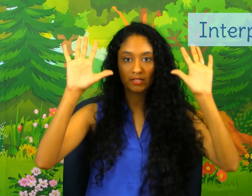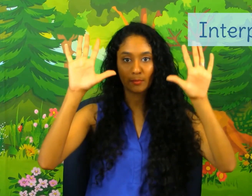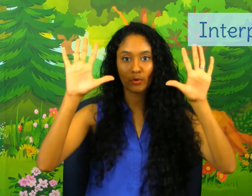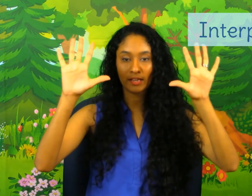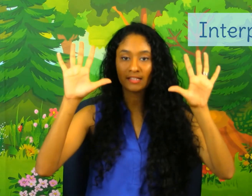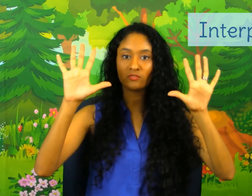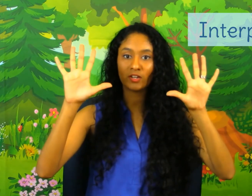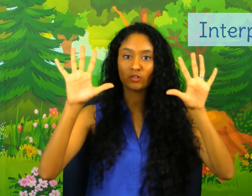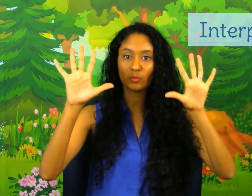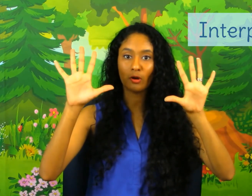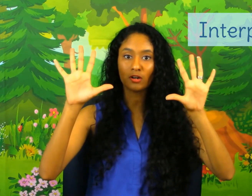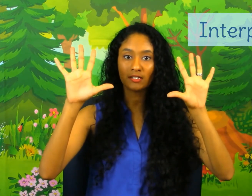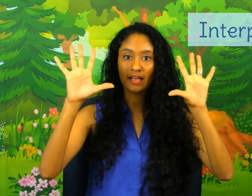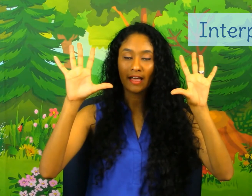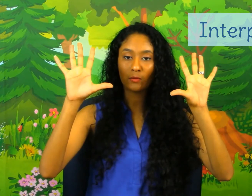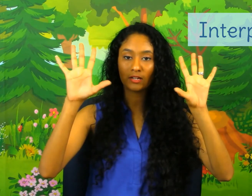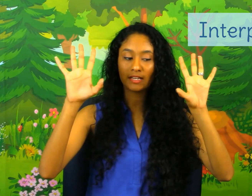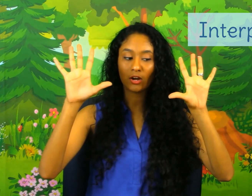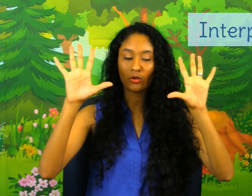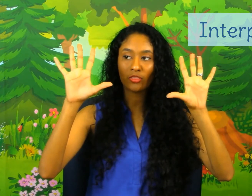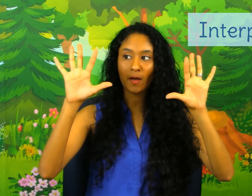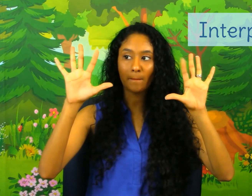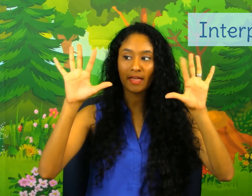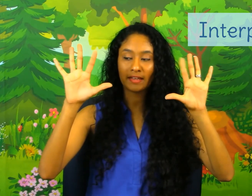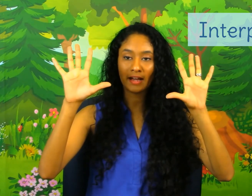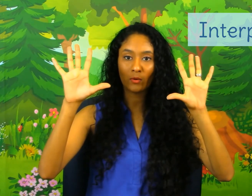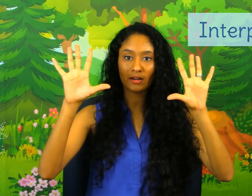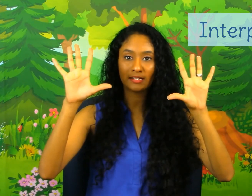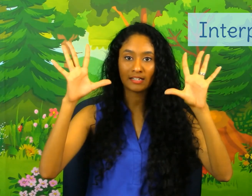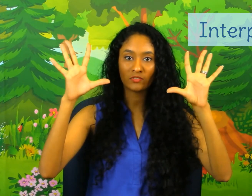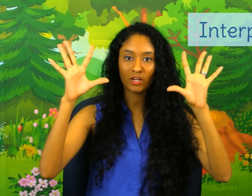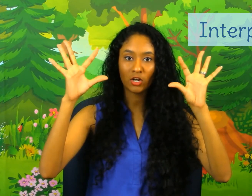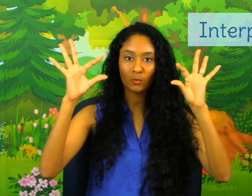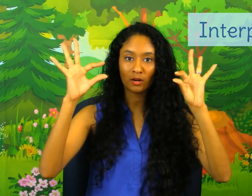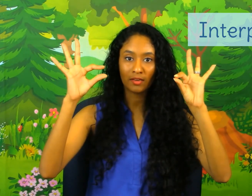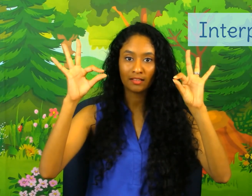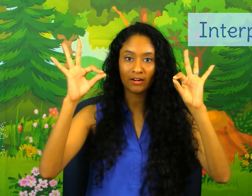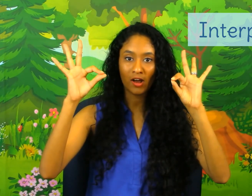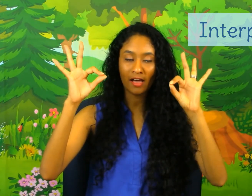both hands, fingers apart, and we're going to take our thumb and our index finger and we're going to make the letter F,